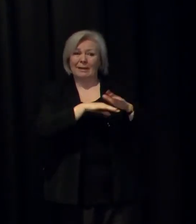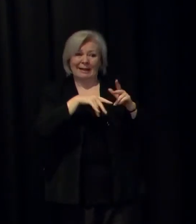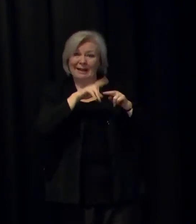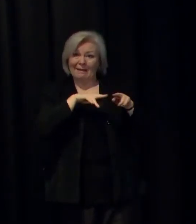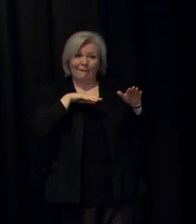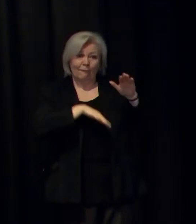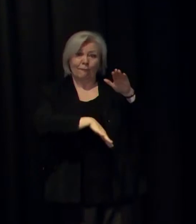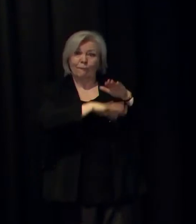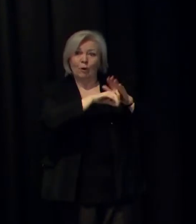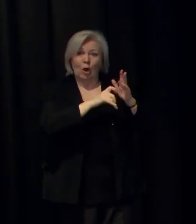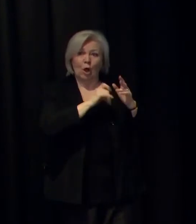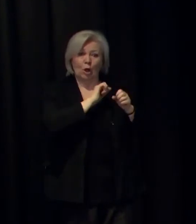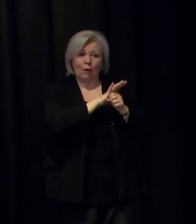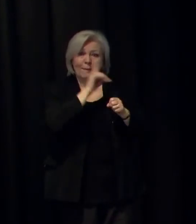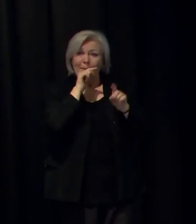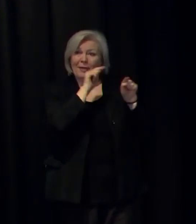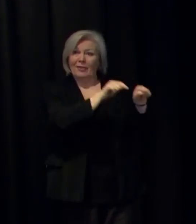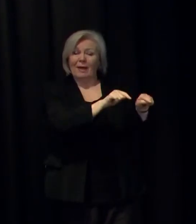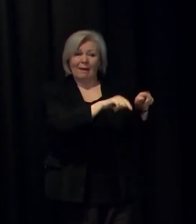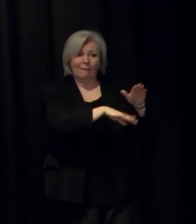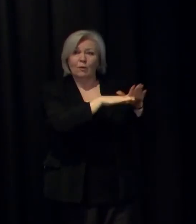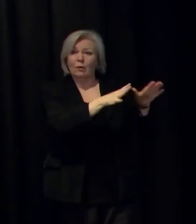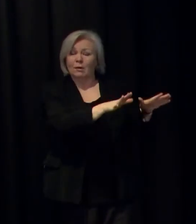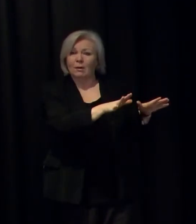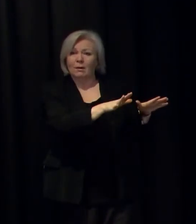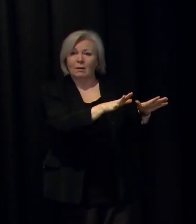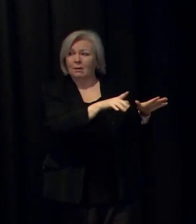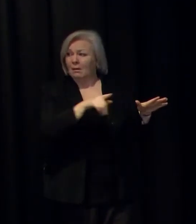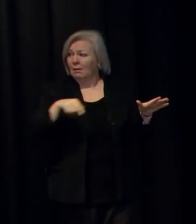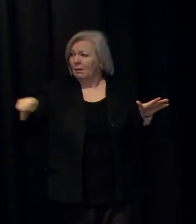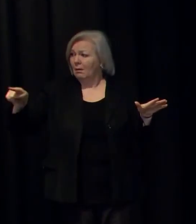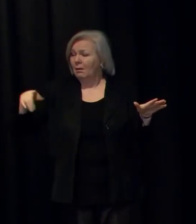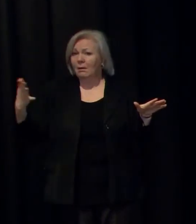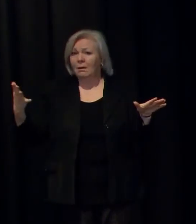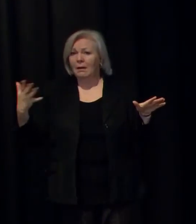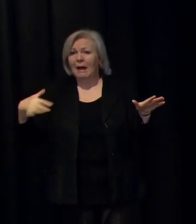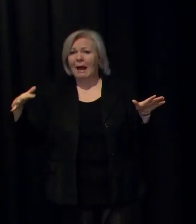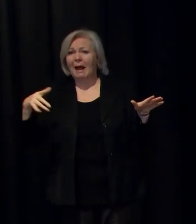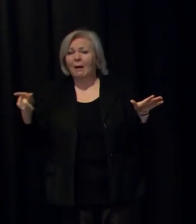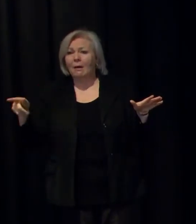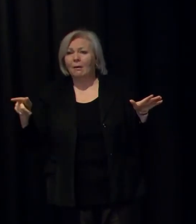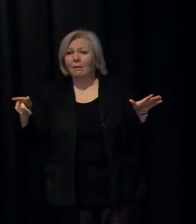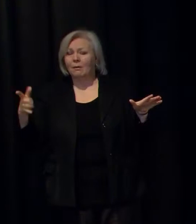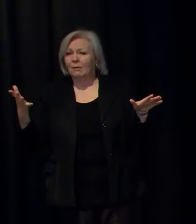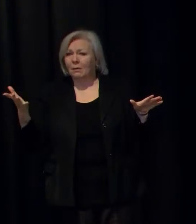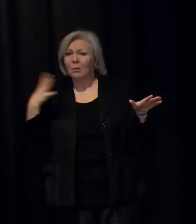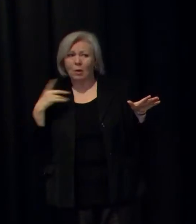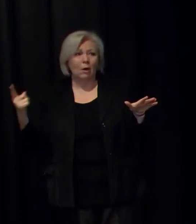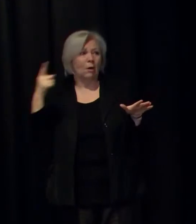and overwhelmed by COVID patients, not only will some of them miss out, but all the other people who